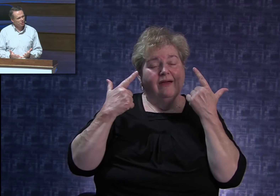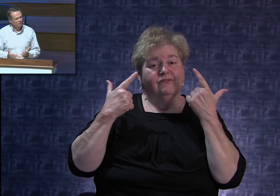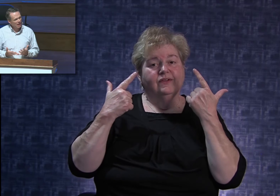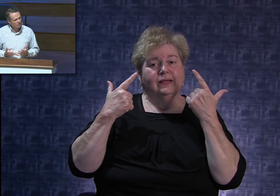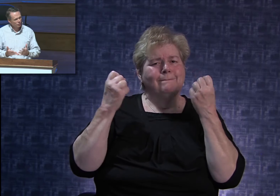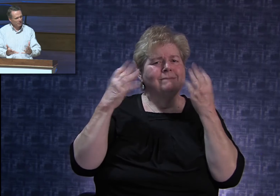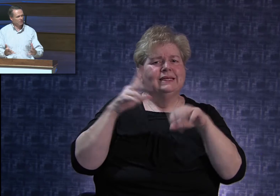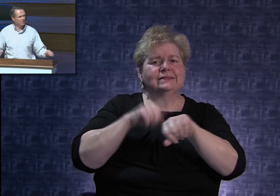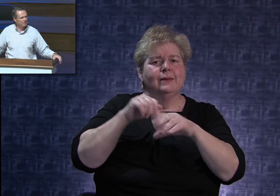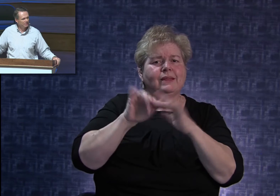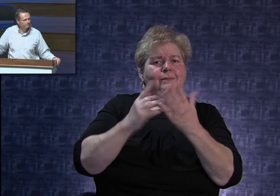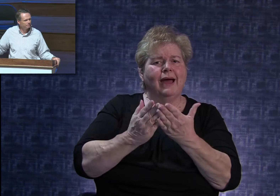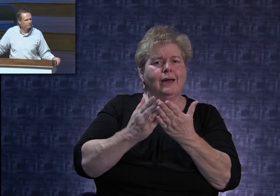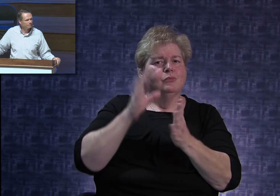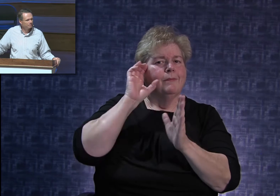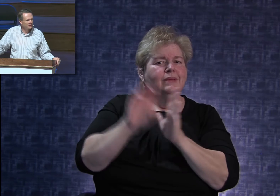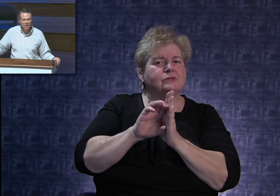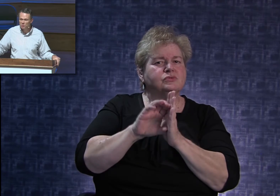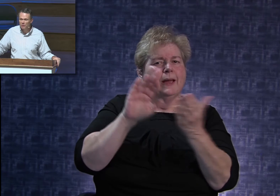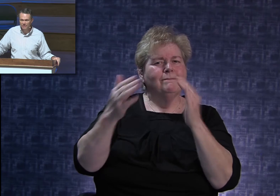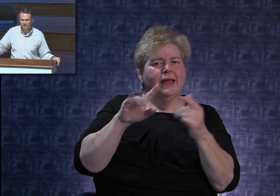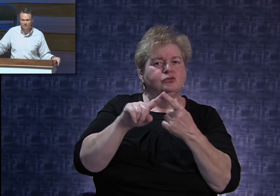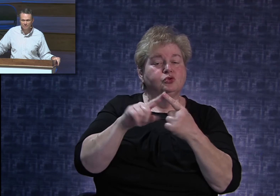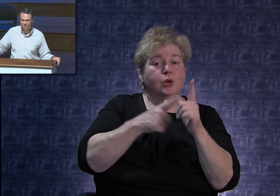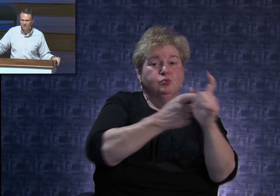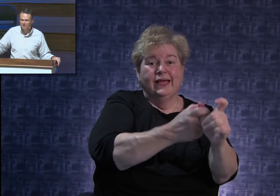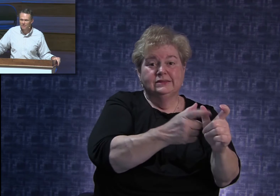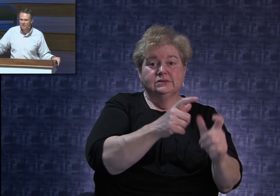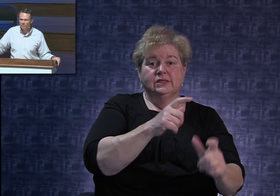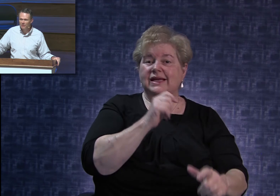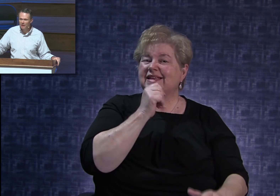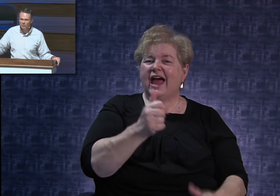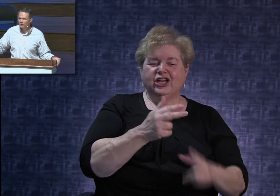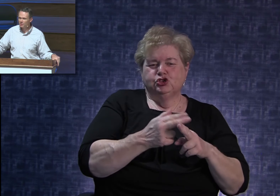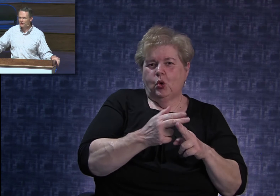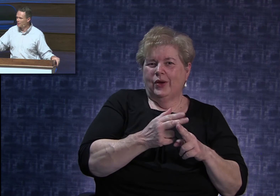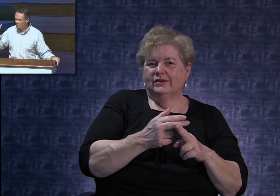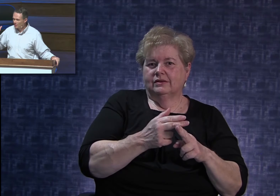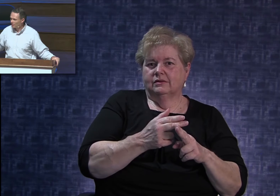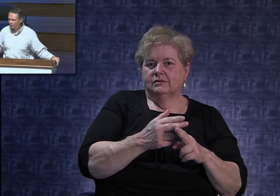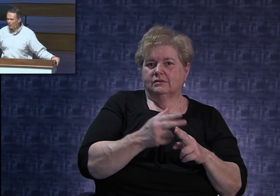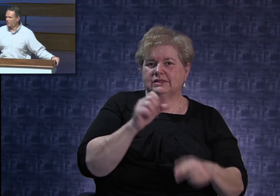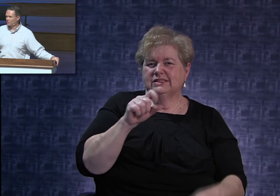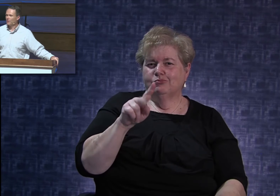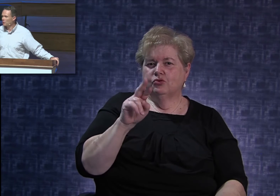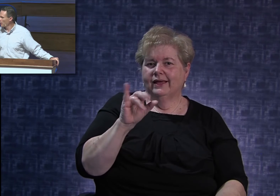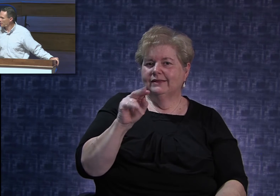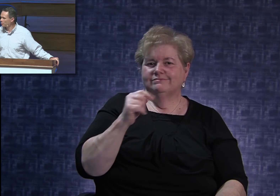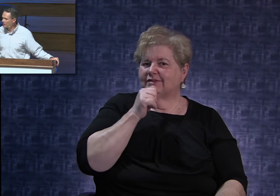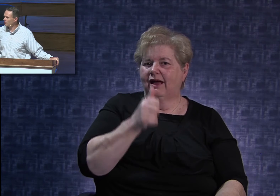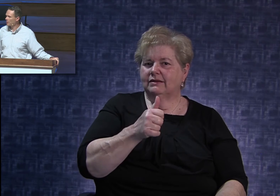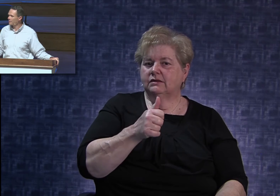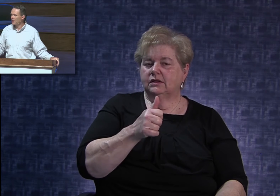imaged as a race, isn't it? It's not a sprint. It's not something that you just run this very